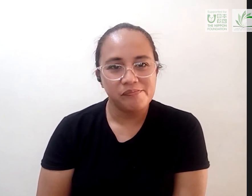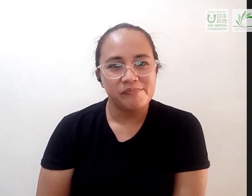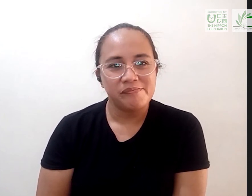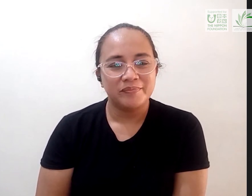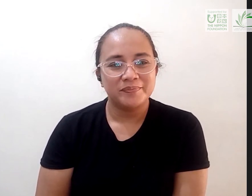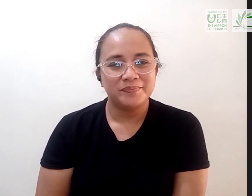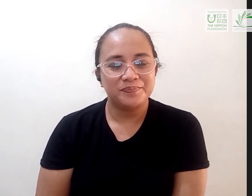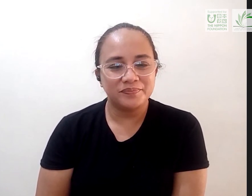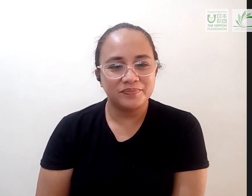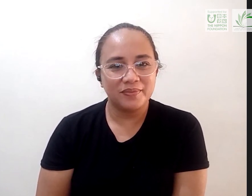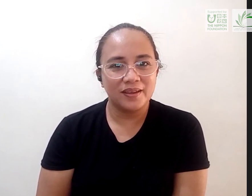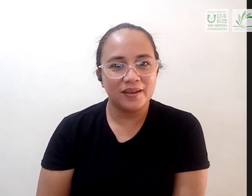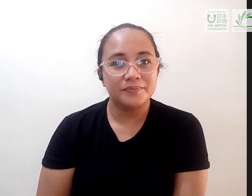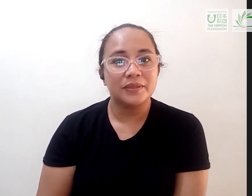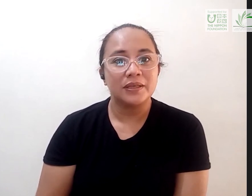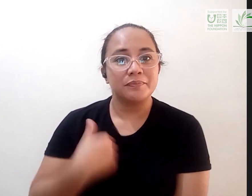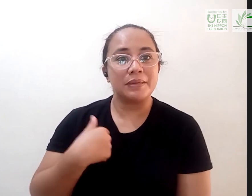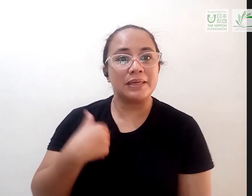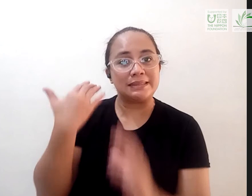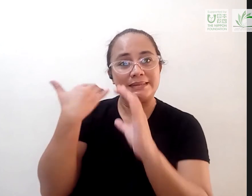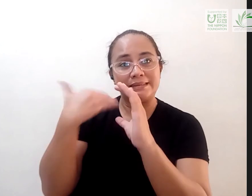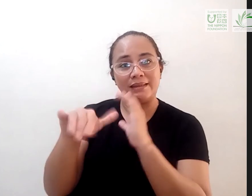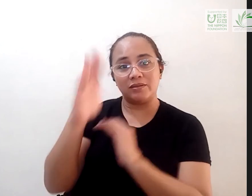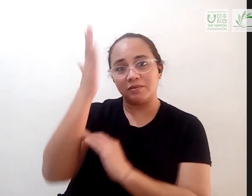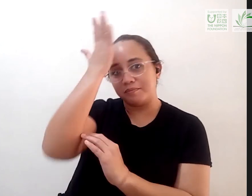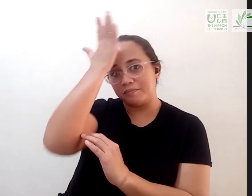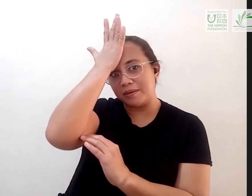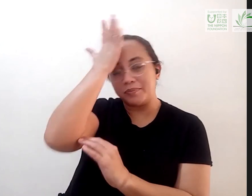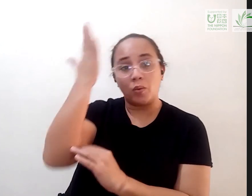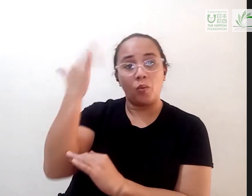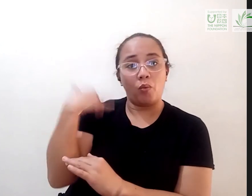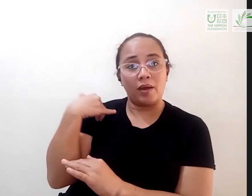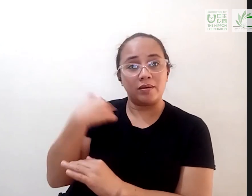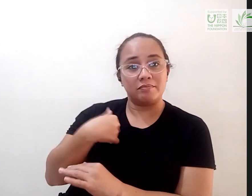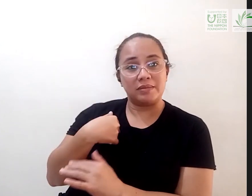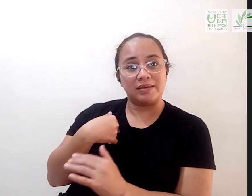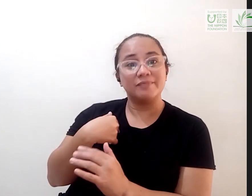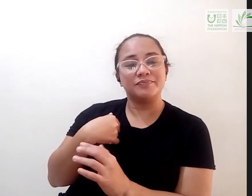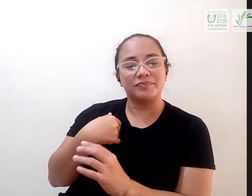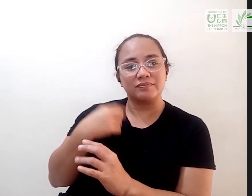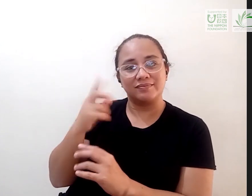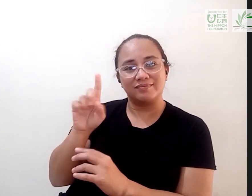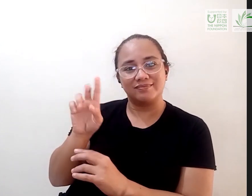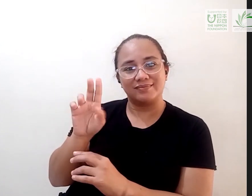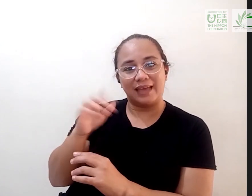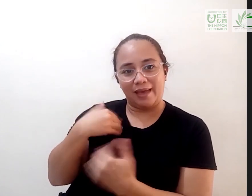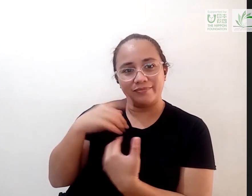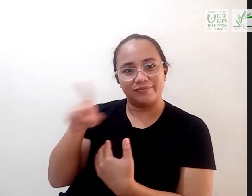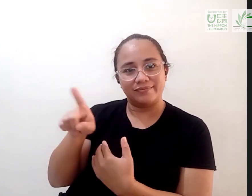Okay, I'm going to send it to Peeps because I have his email address.